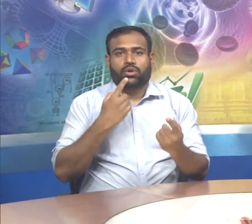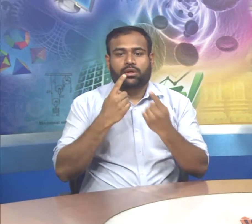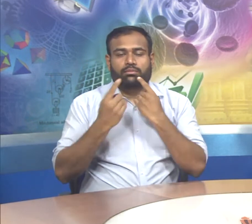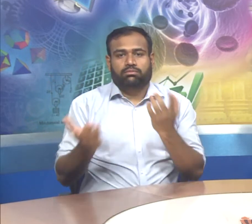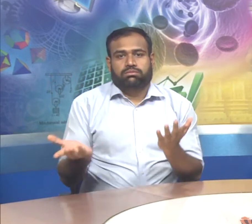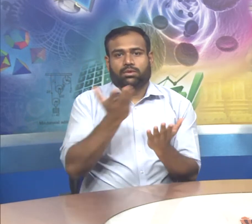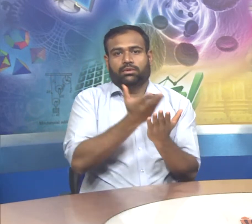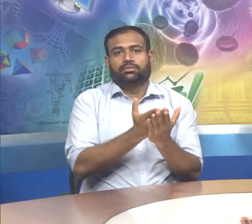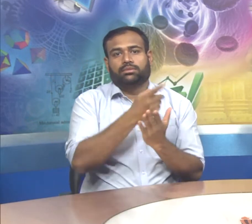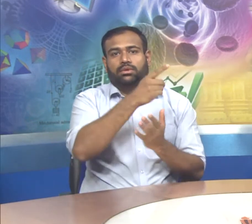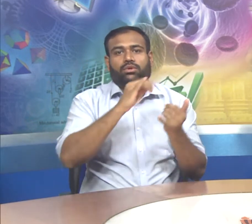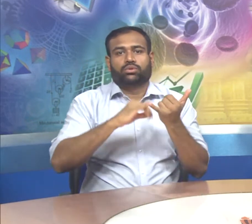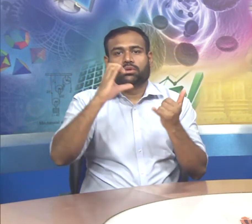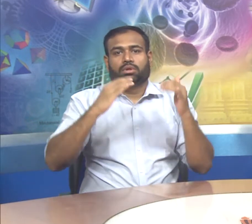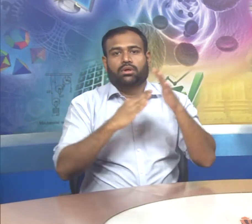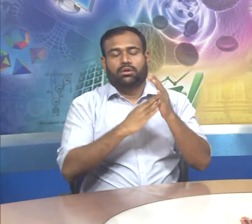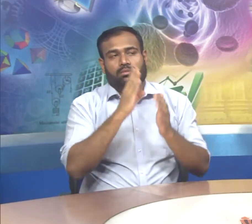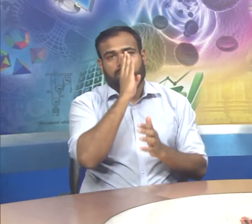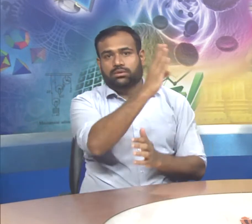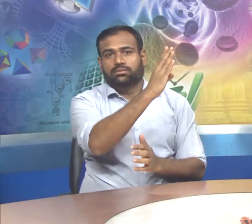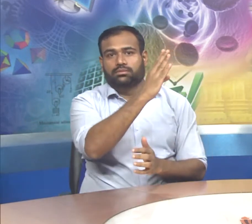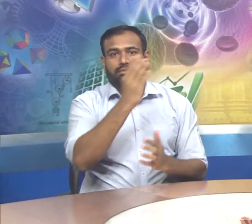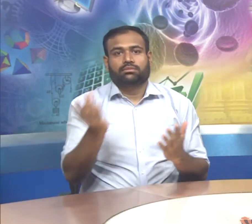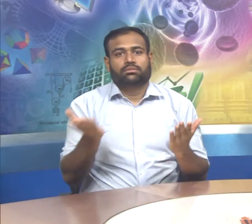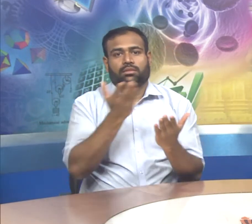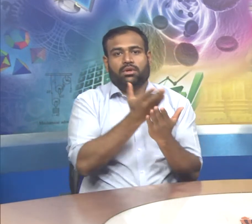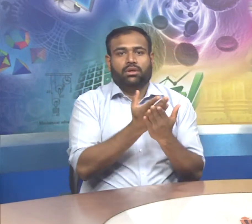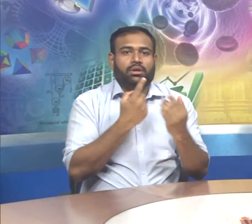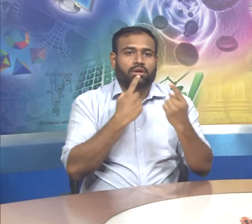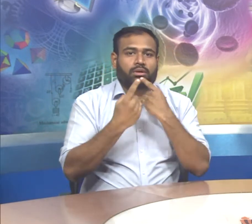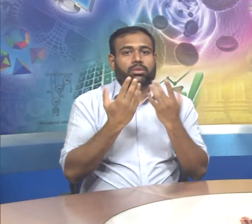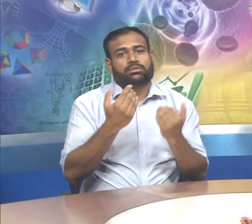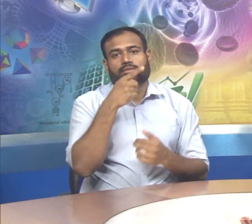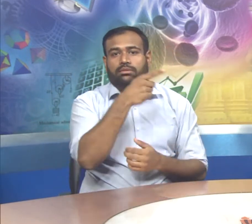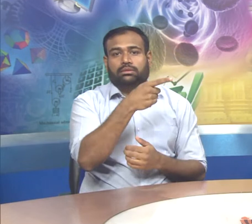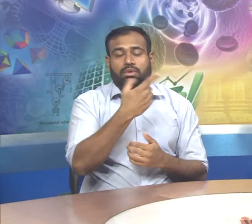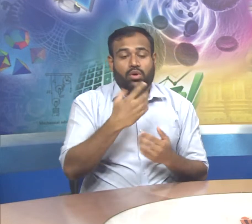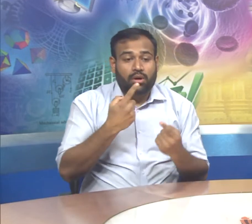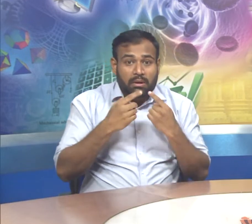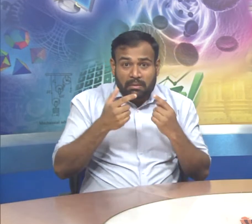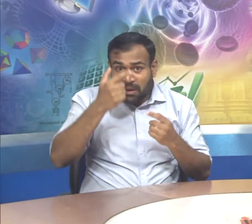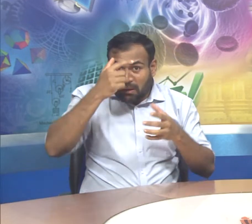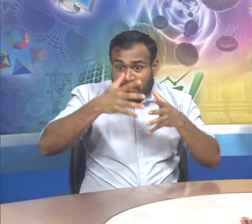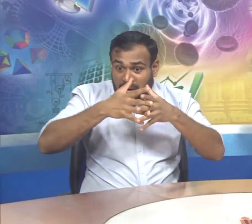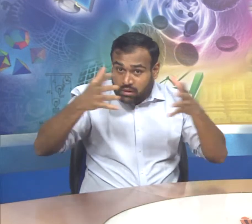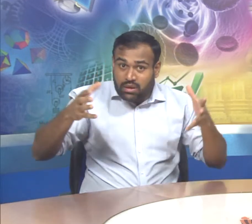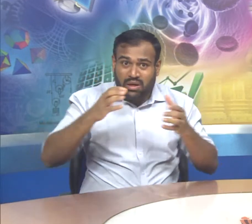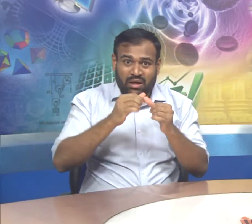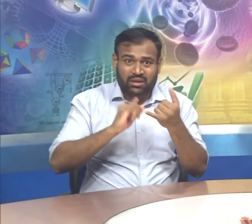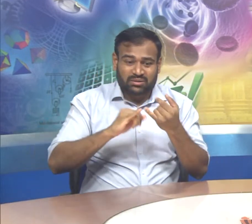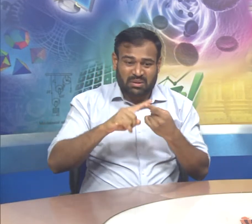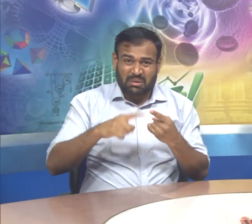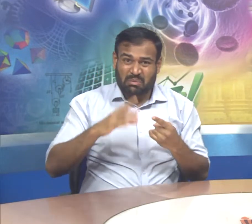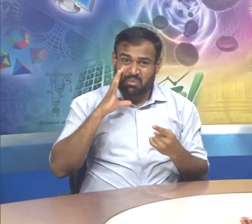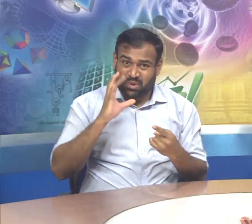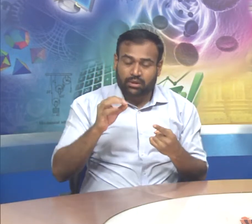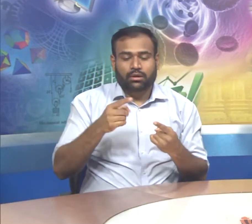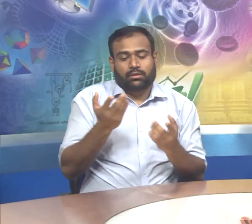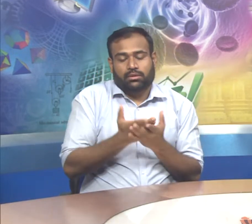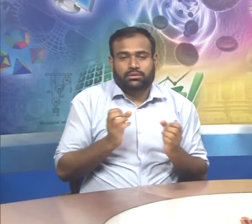jurisdictions of Supreme Court. It means that all such